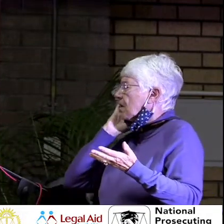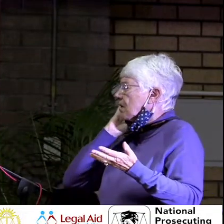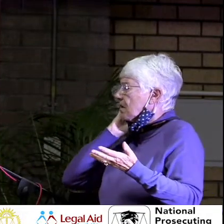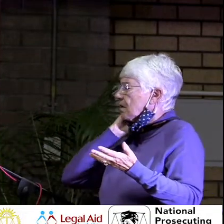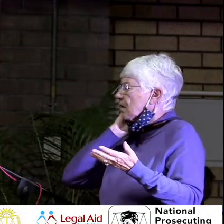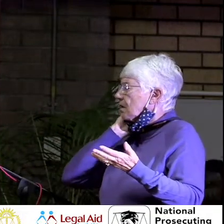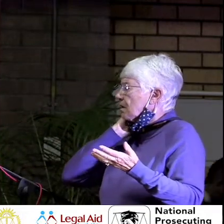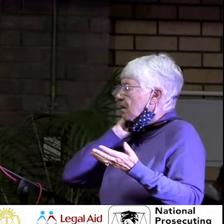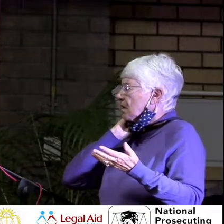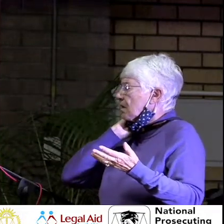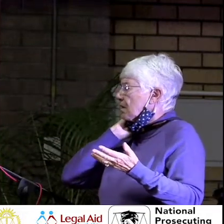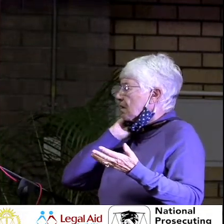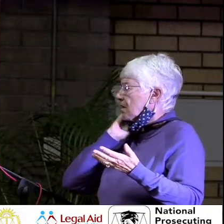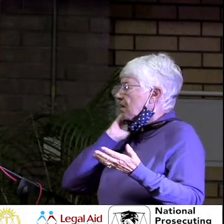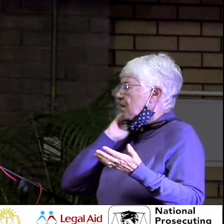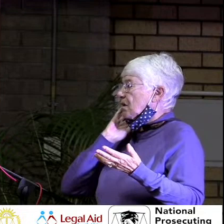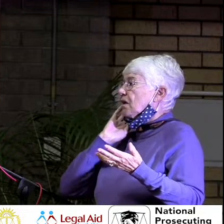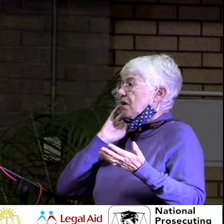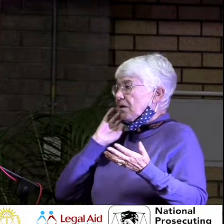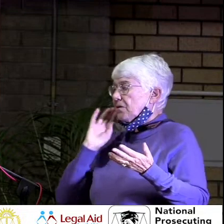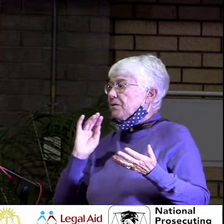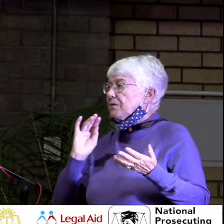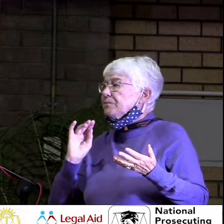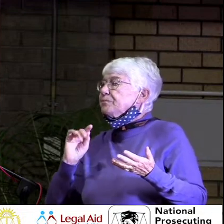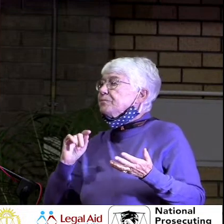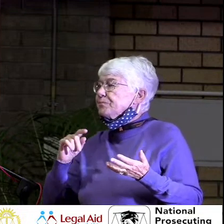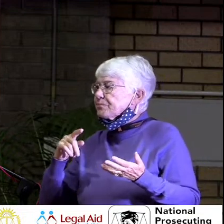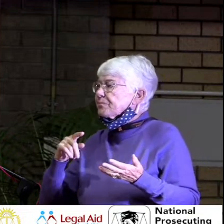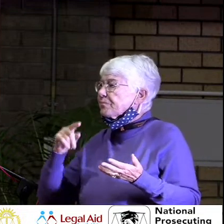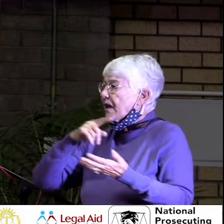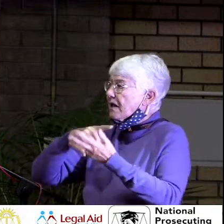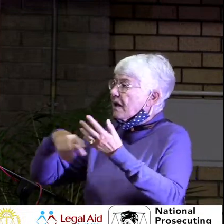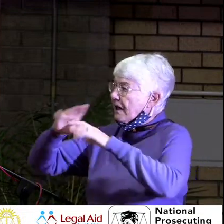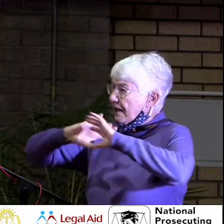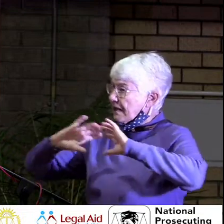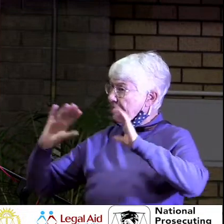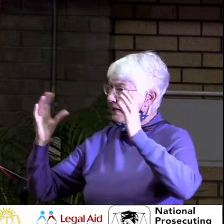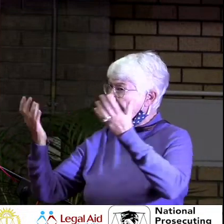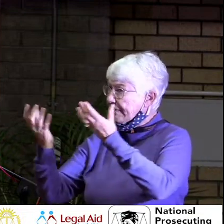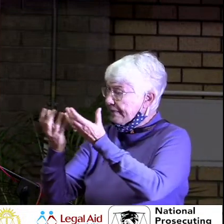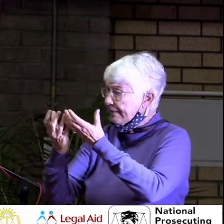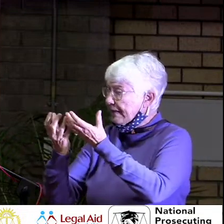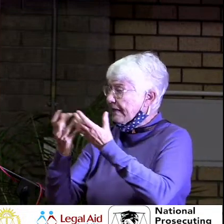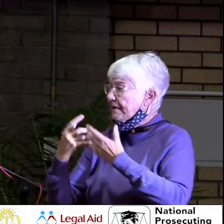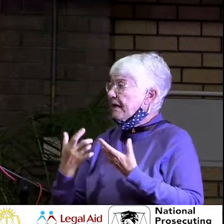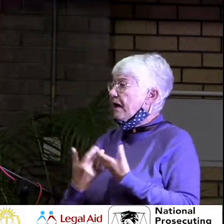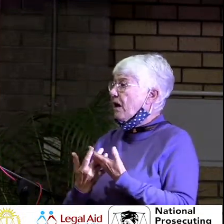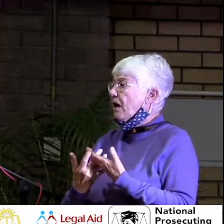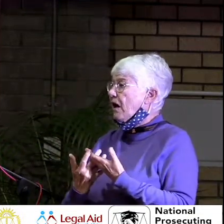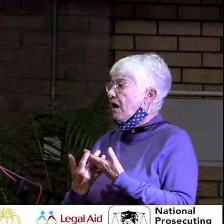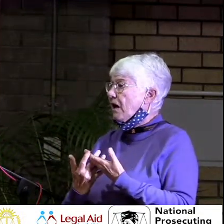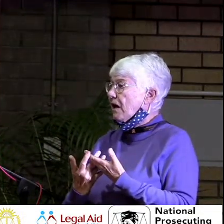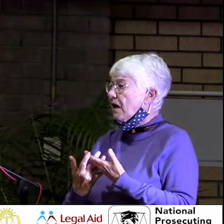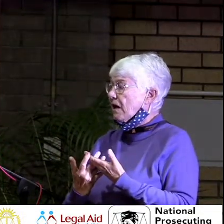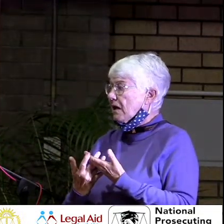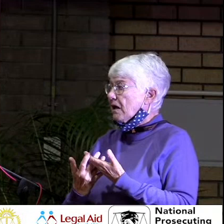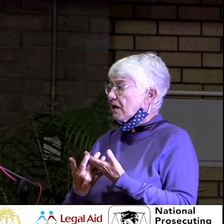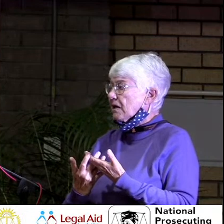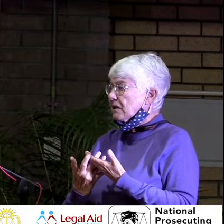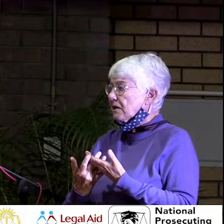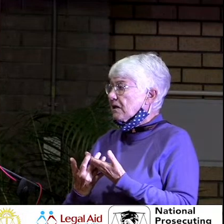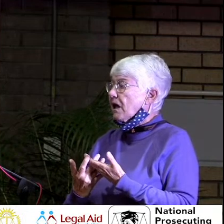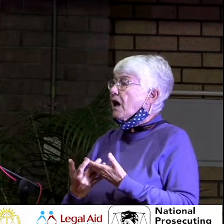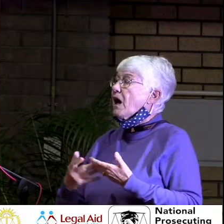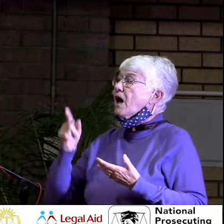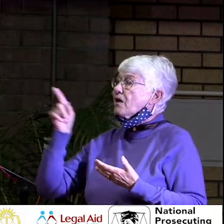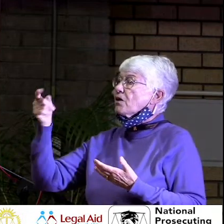that because all the ills are in the community, even the community hurts when there is one or two survivors of this